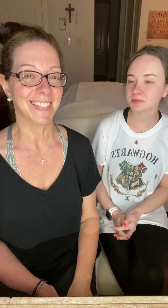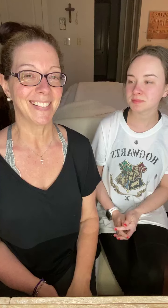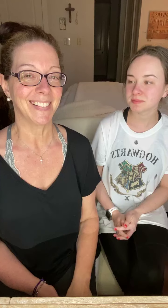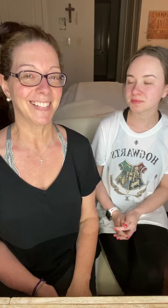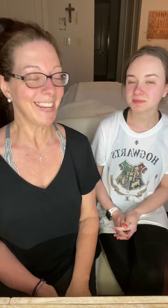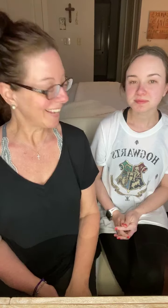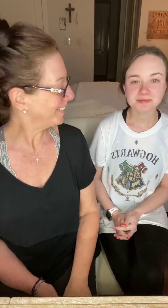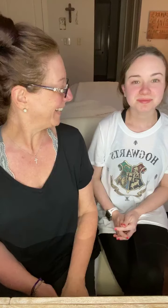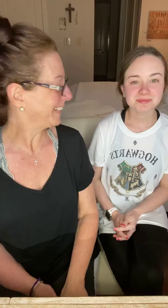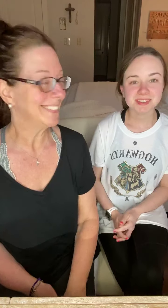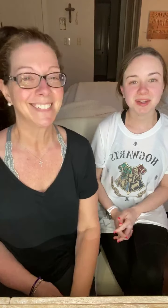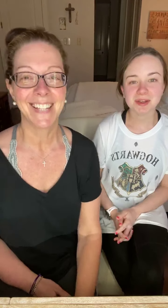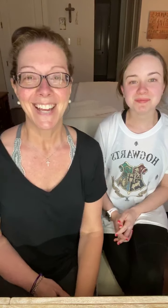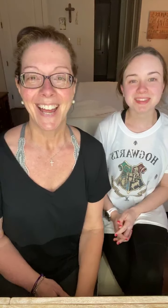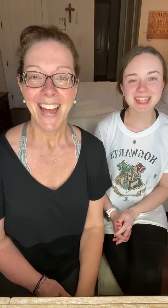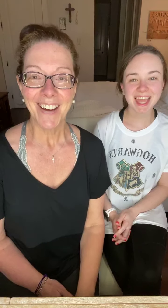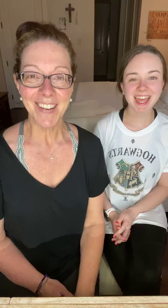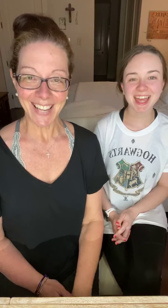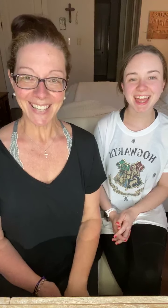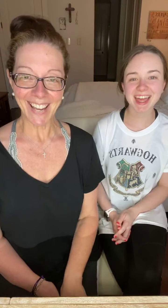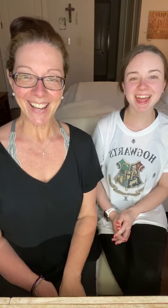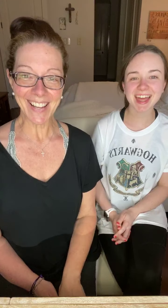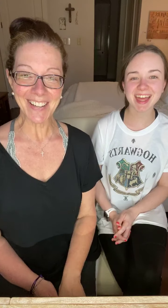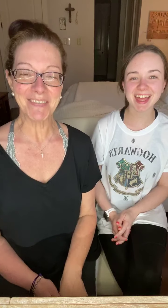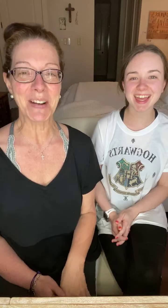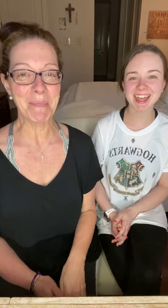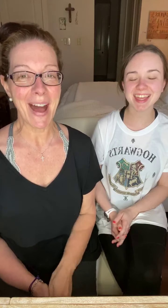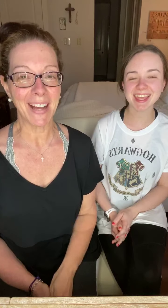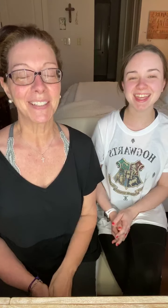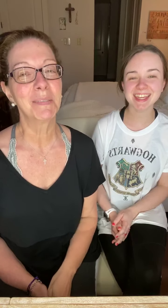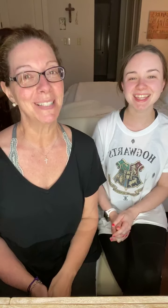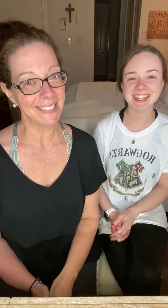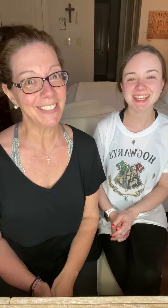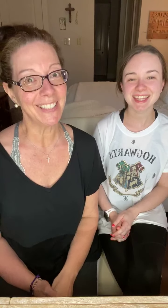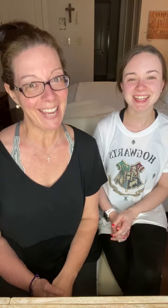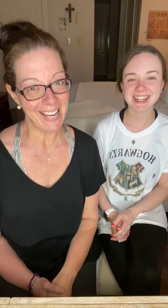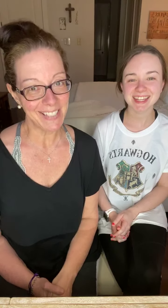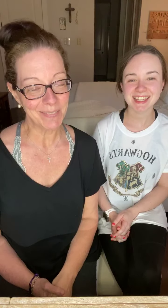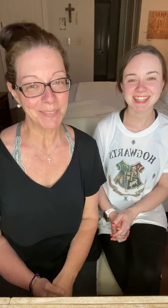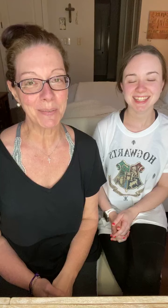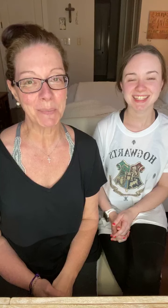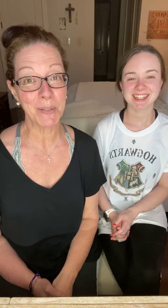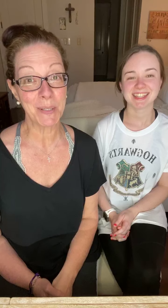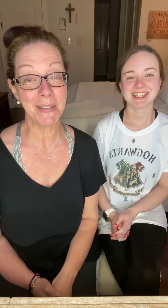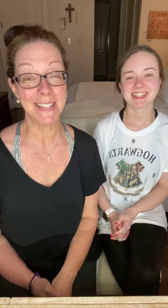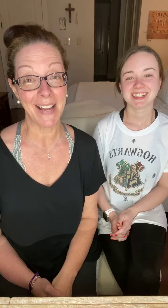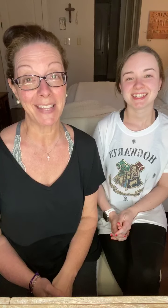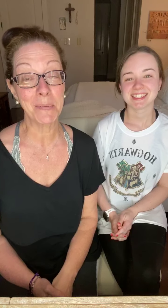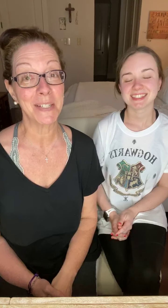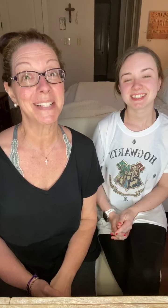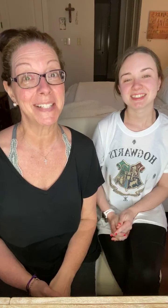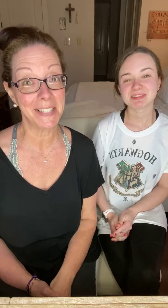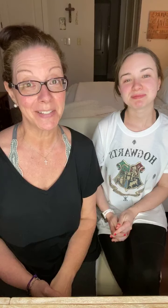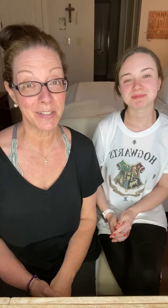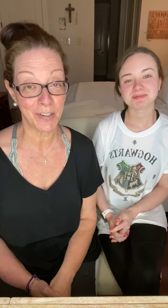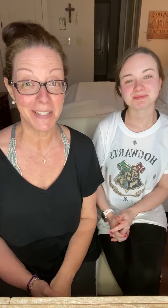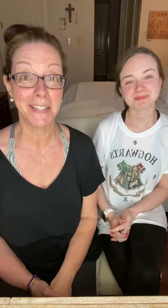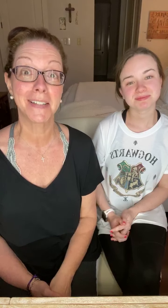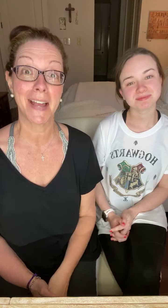Yeah, well hello! We're back. We're a little late. was supposed to be sign language at 6, turned into sign